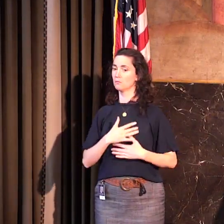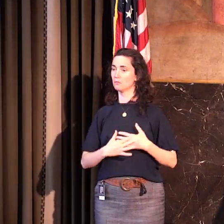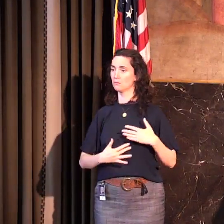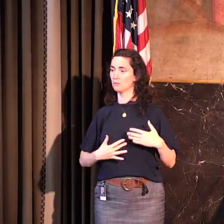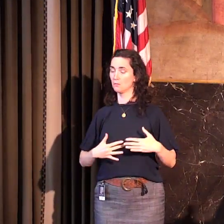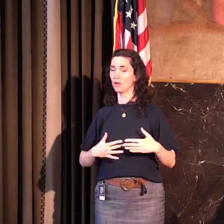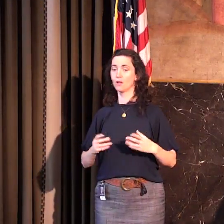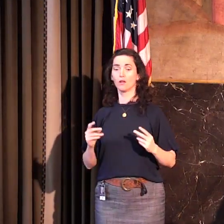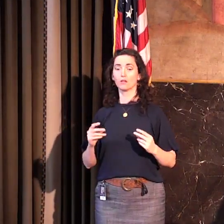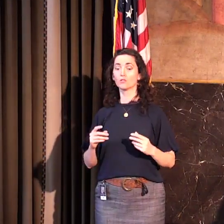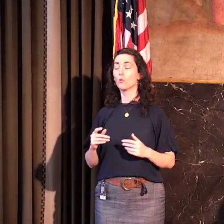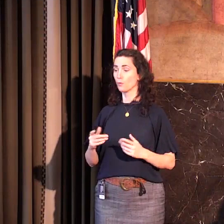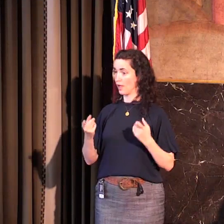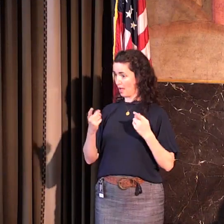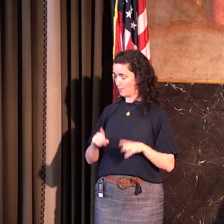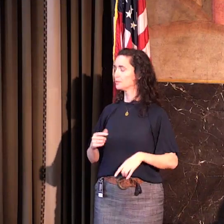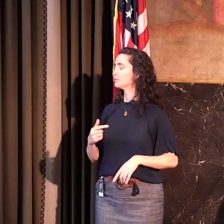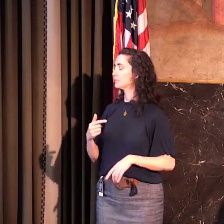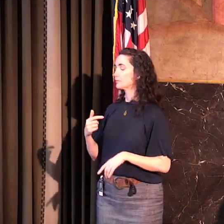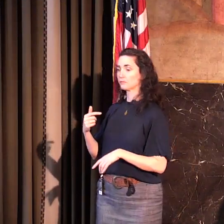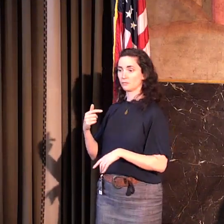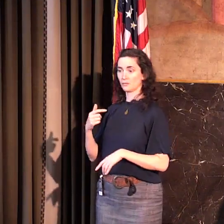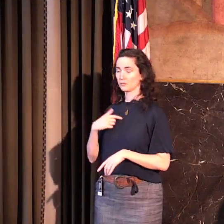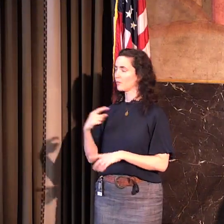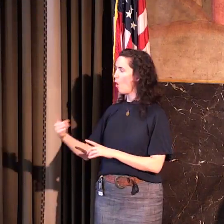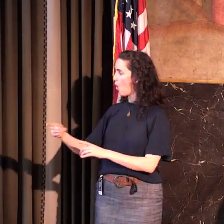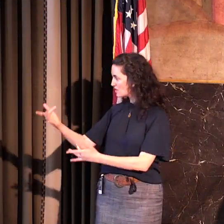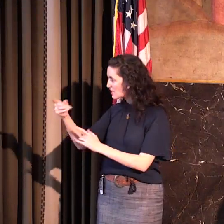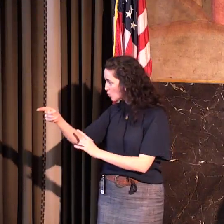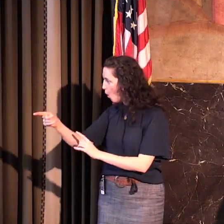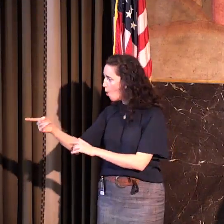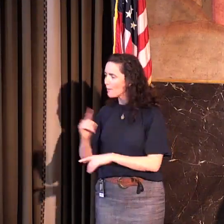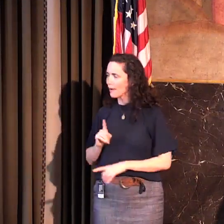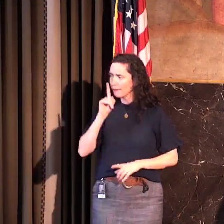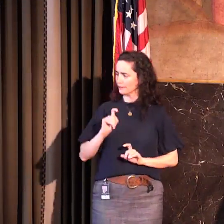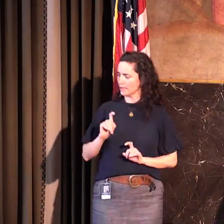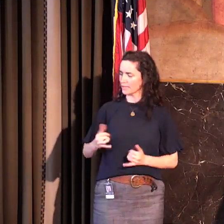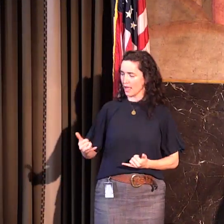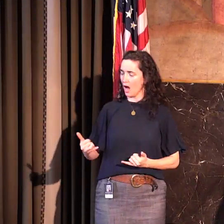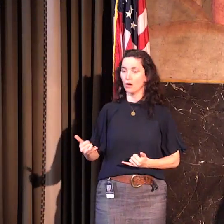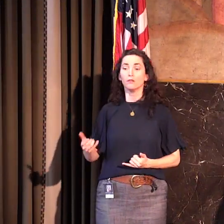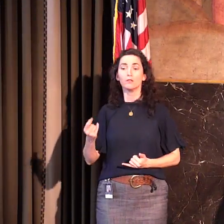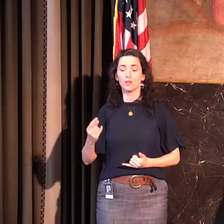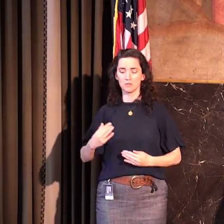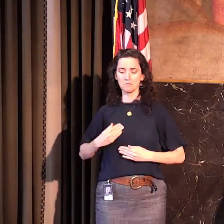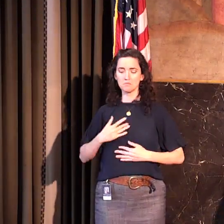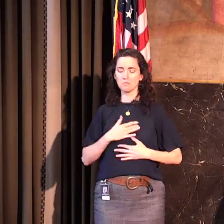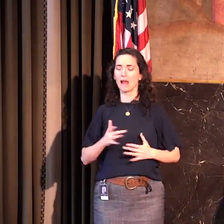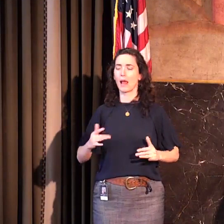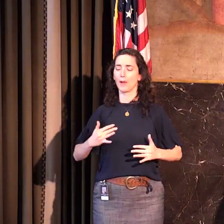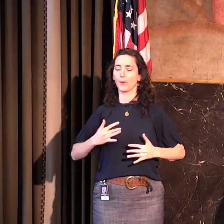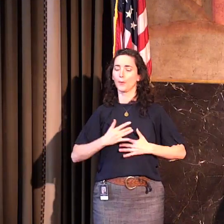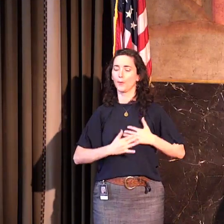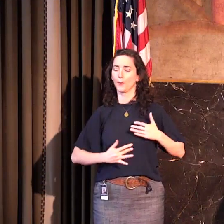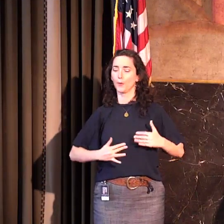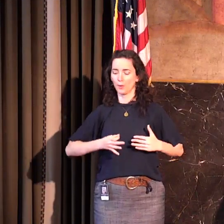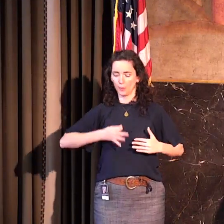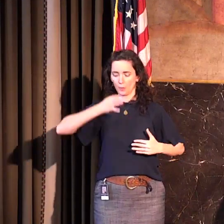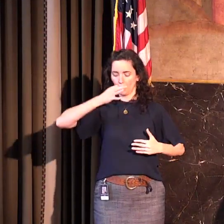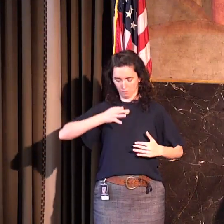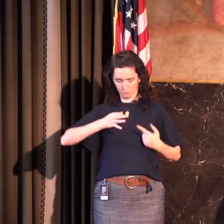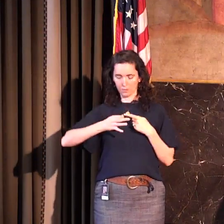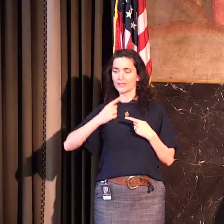exposure and you're on your way to disease, but you don't have a sufficient viral load at the moment you test. And it may tell you that you're